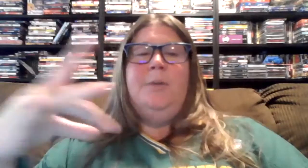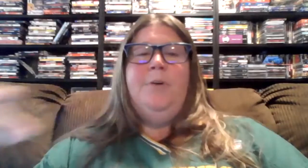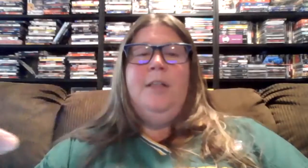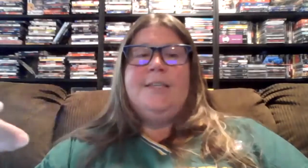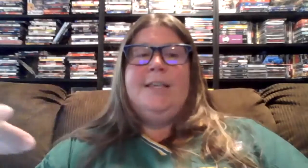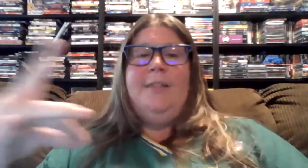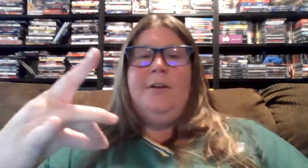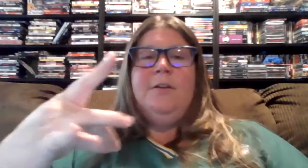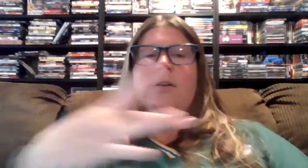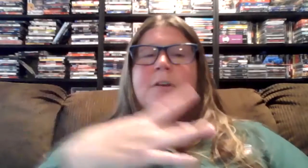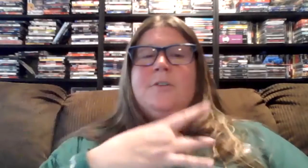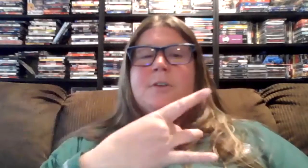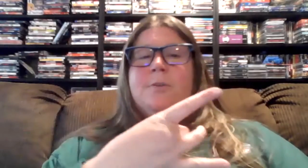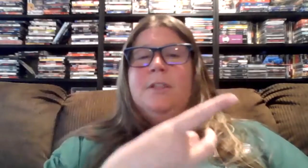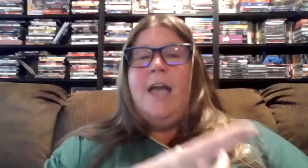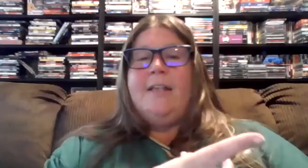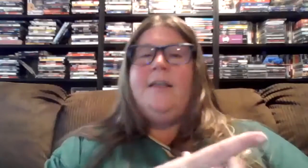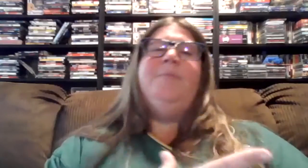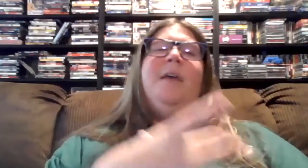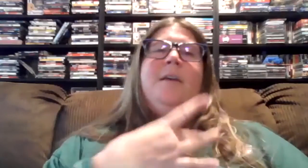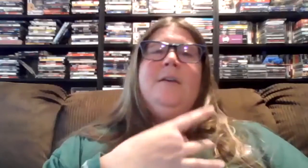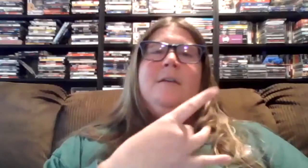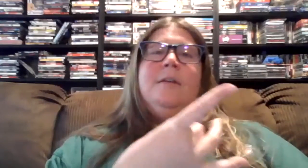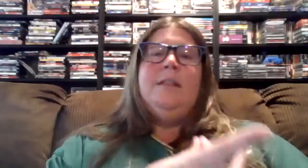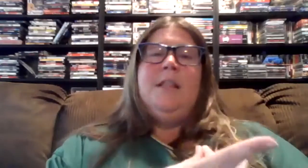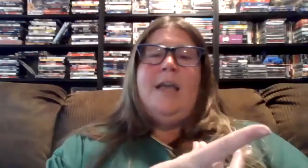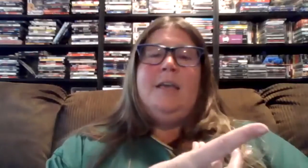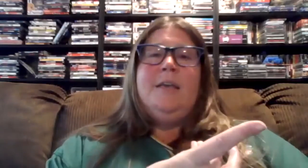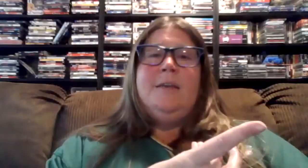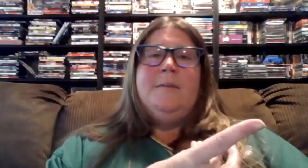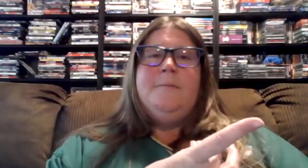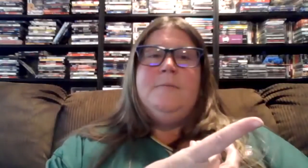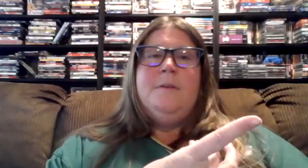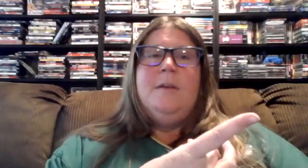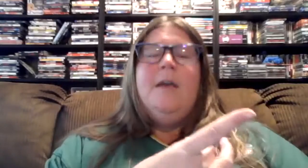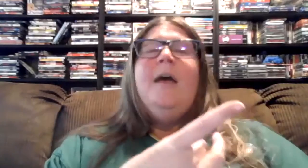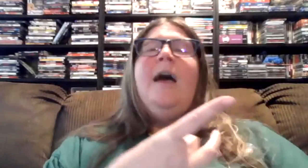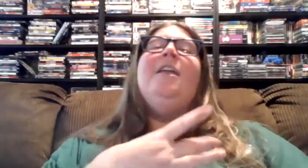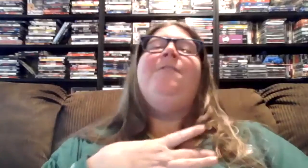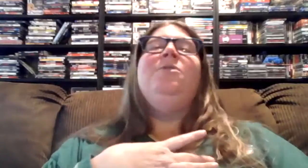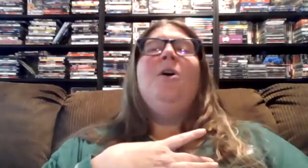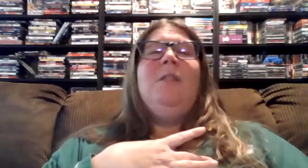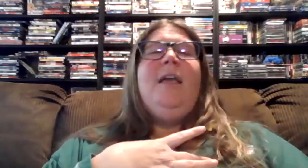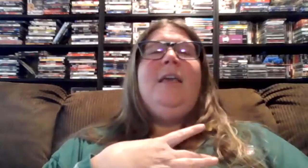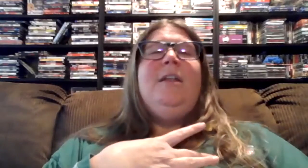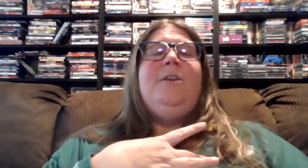pull it together. So you like something, like. And if you don't like it, you're